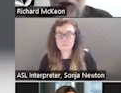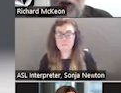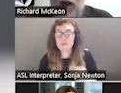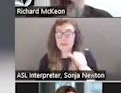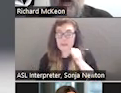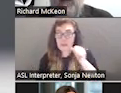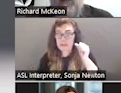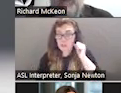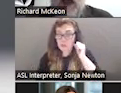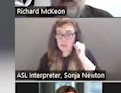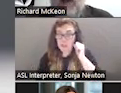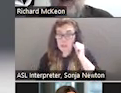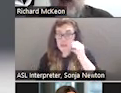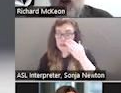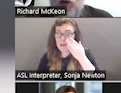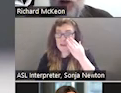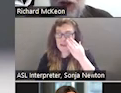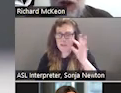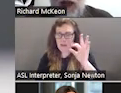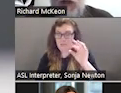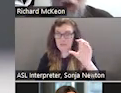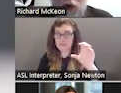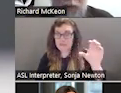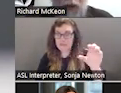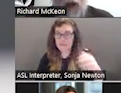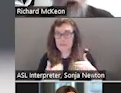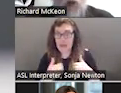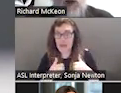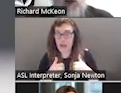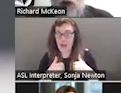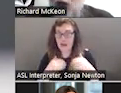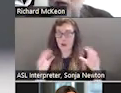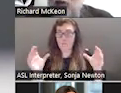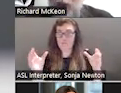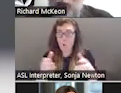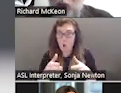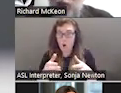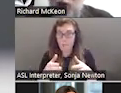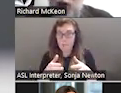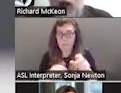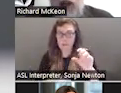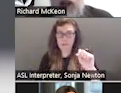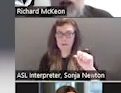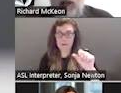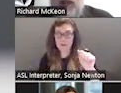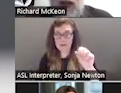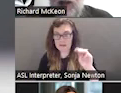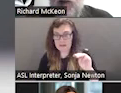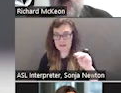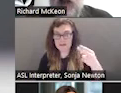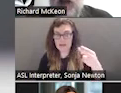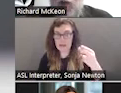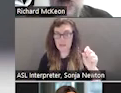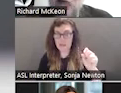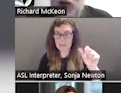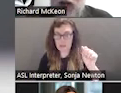yesterday the FCC hosted a forum, which Samhsa was very engaged